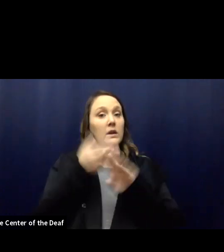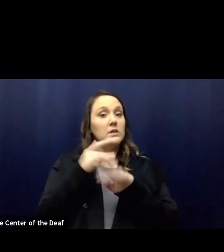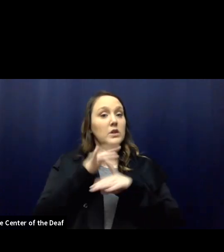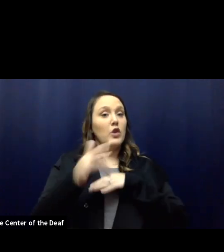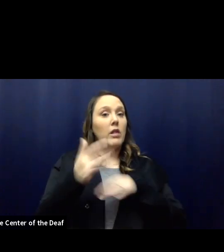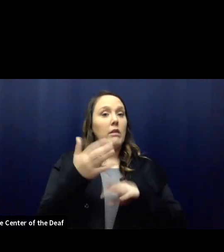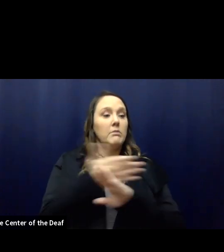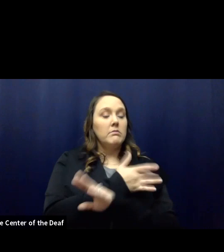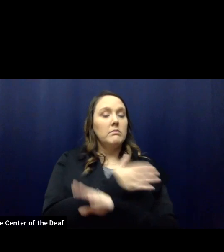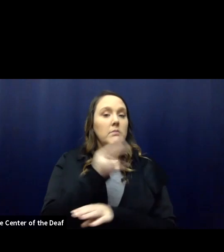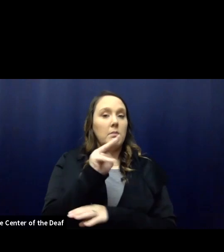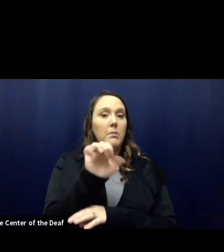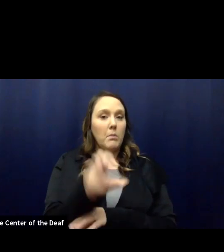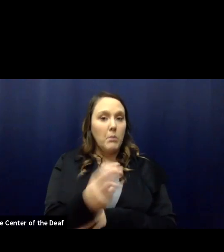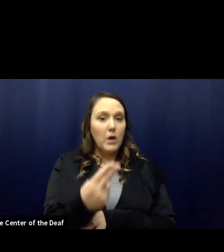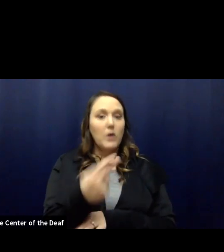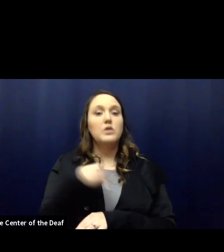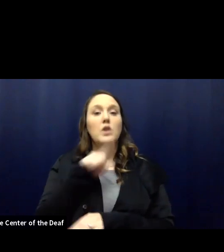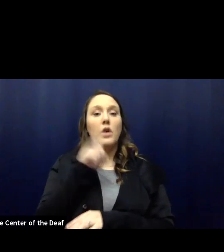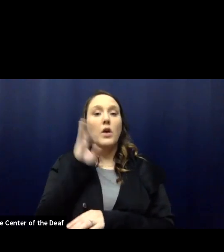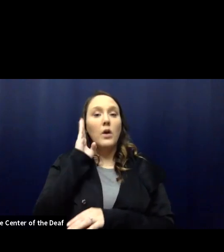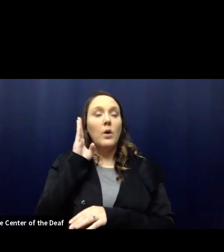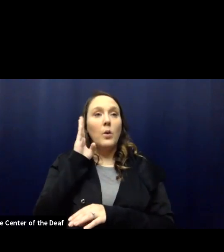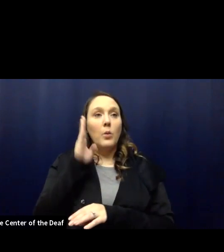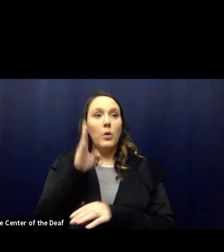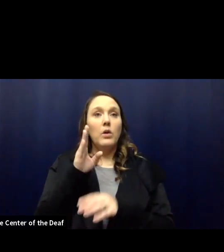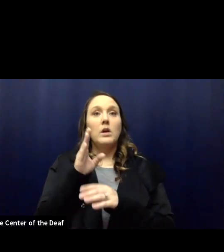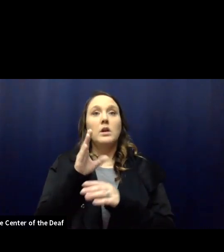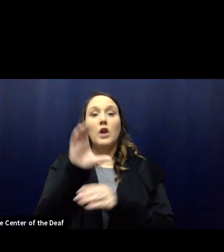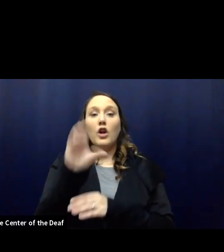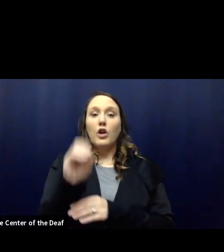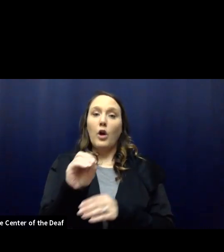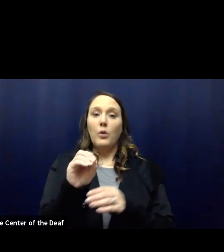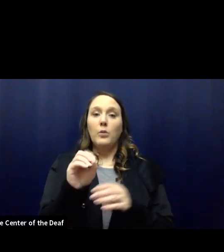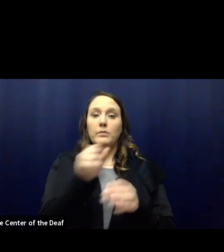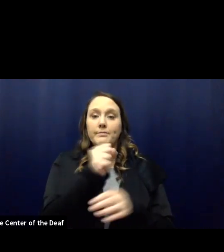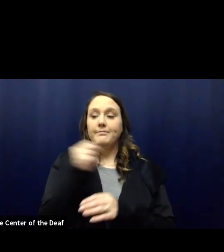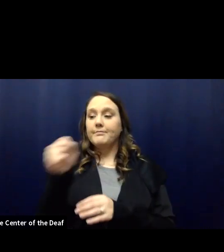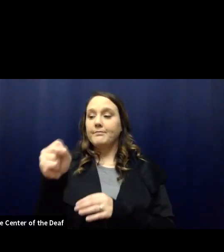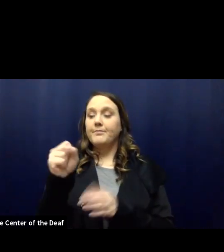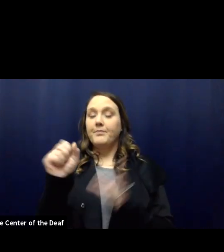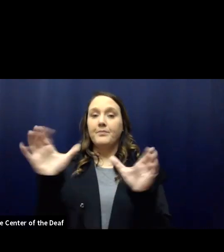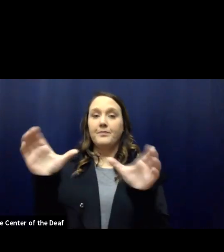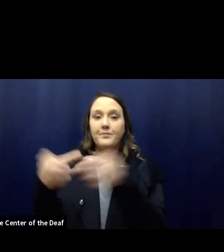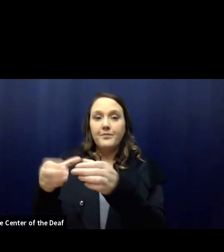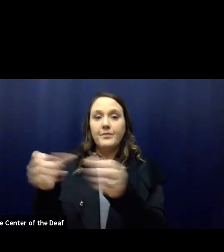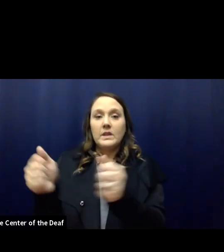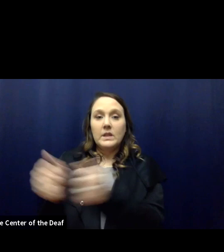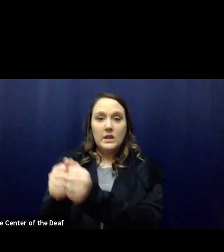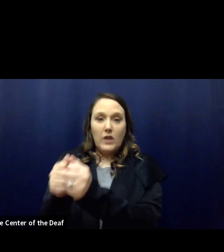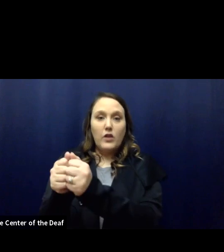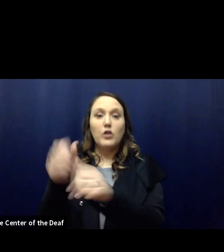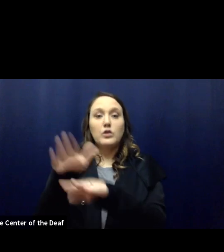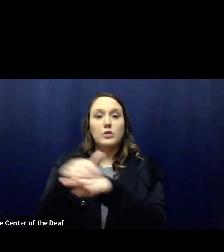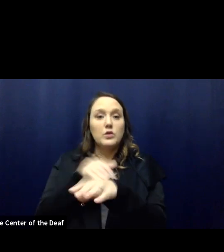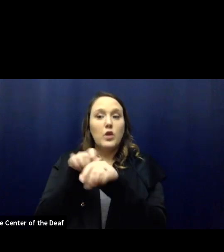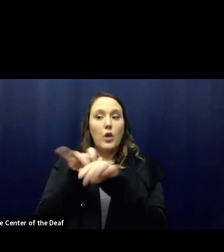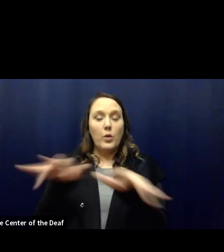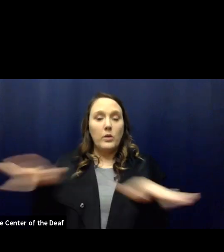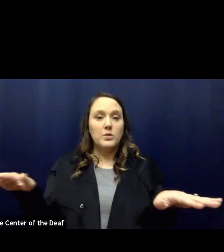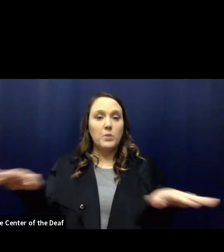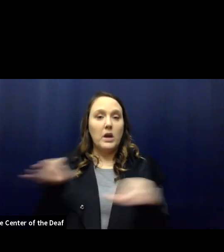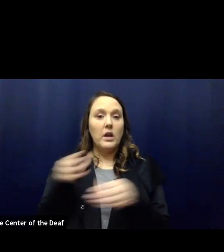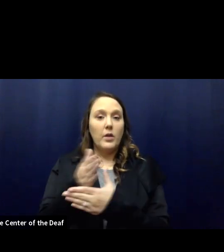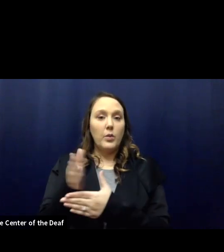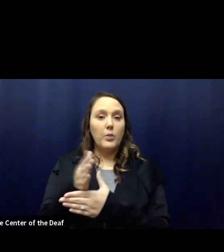March, that we would cohort or co-locate these patients with COVID-19 for obvious reasons, to slow the spread of that disease throughout